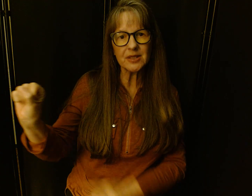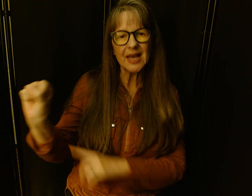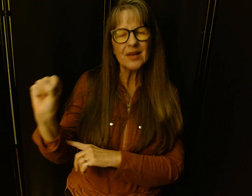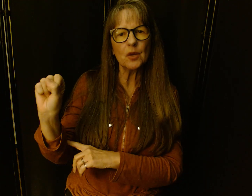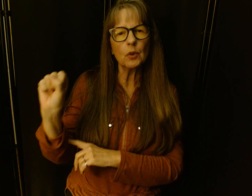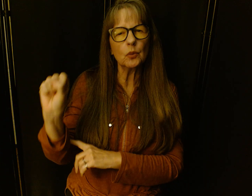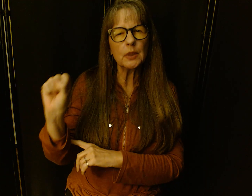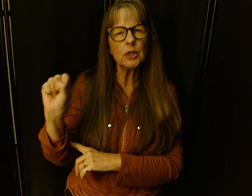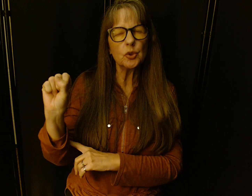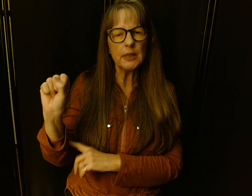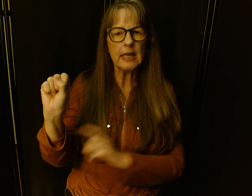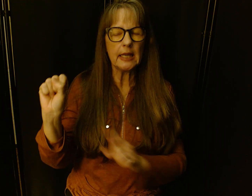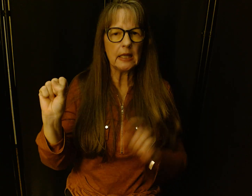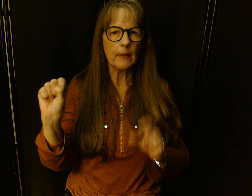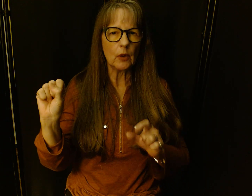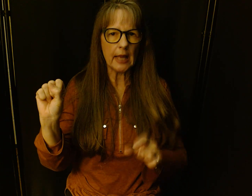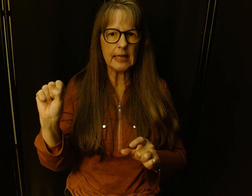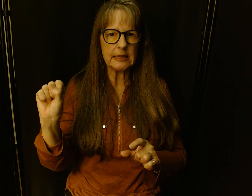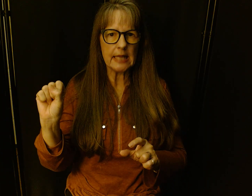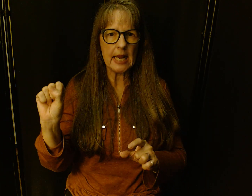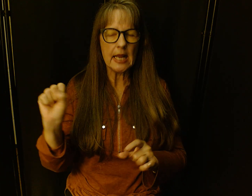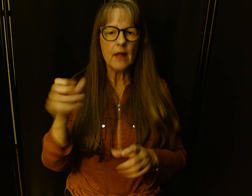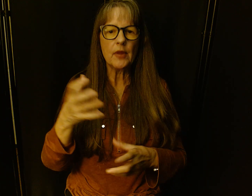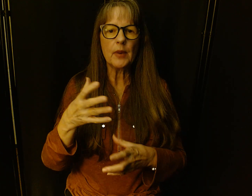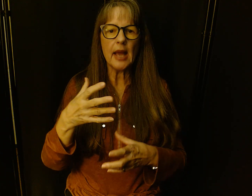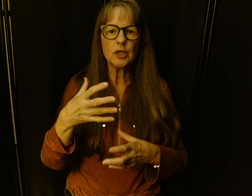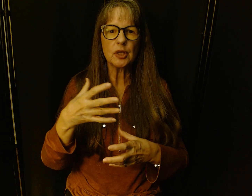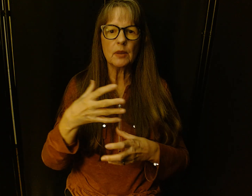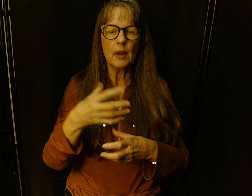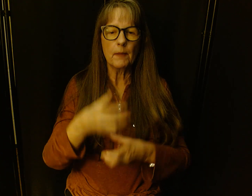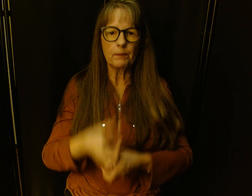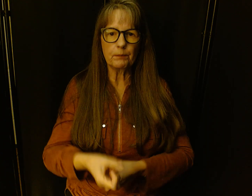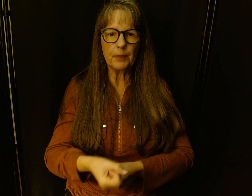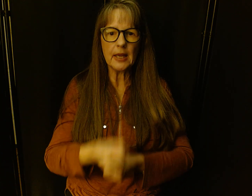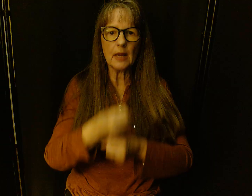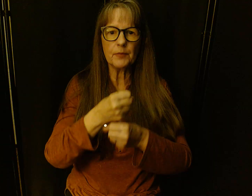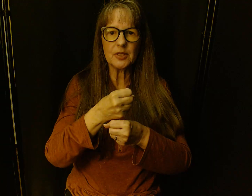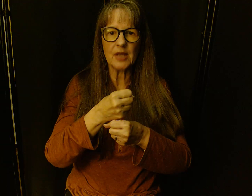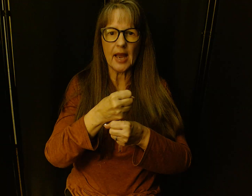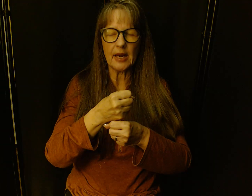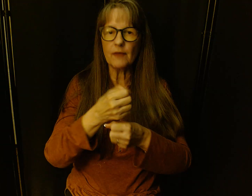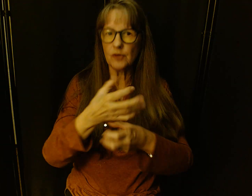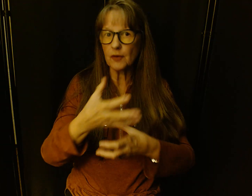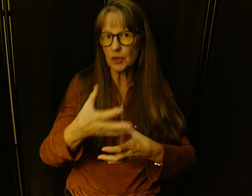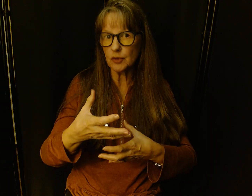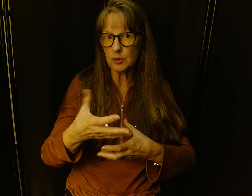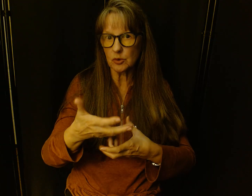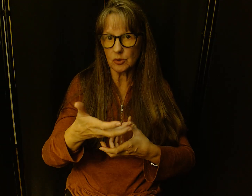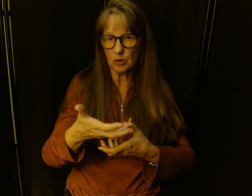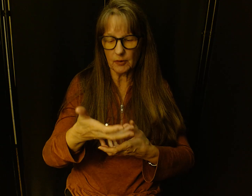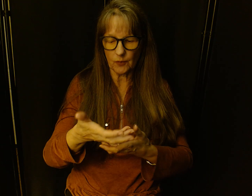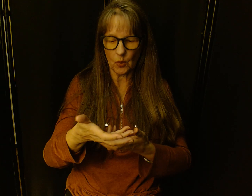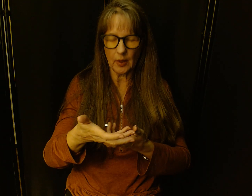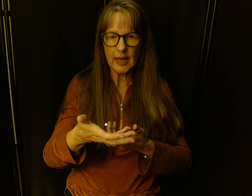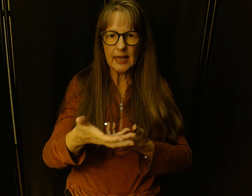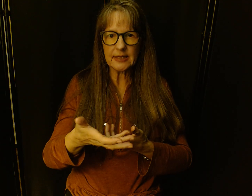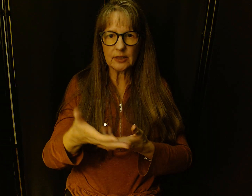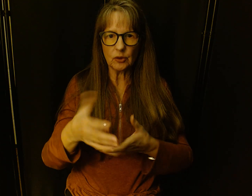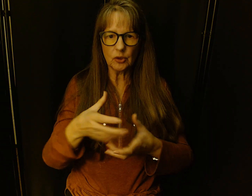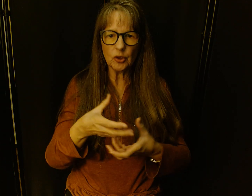They weren't really doing that in MLK's day. They would actually pick up the sign. I've shown this to you before. It's like how